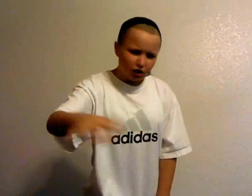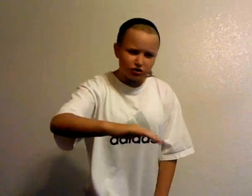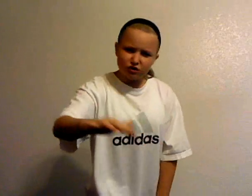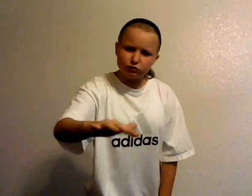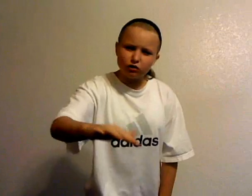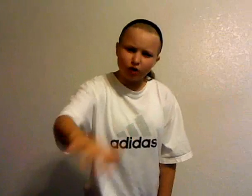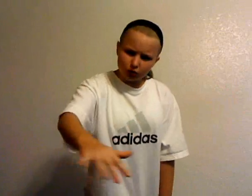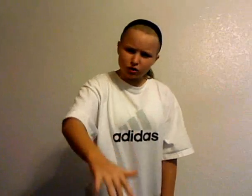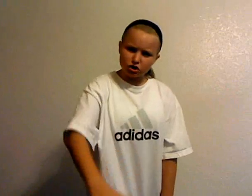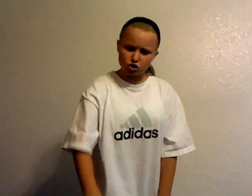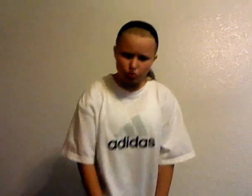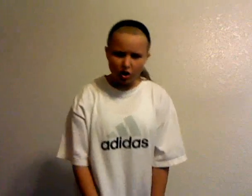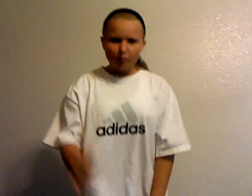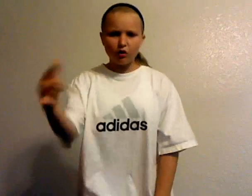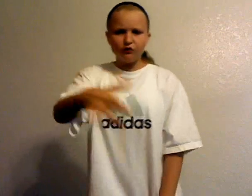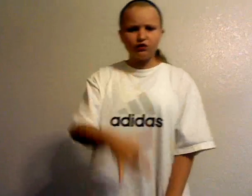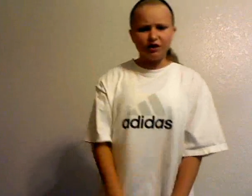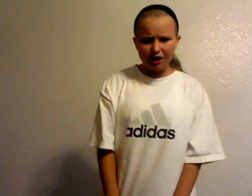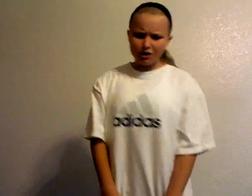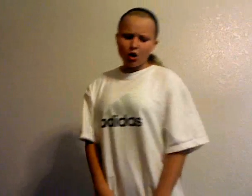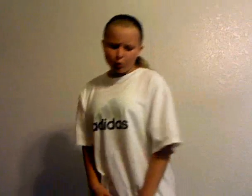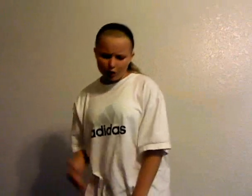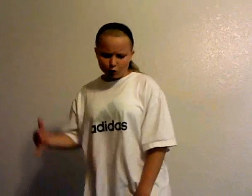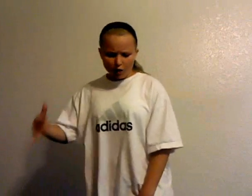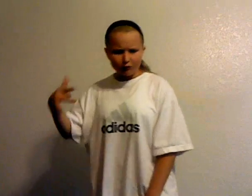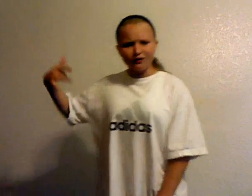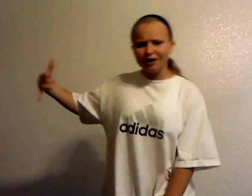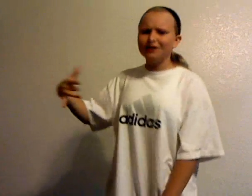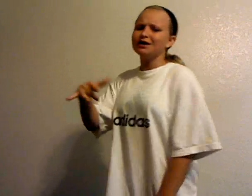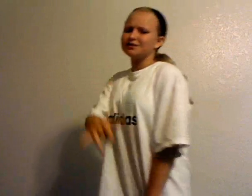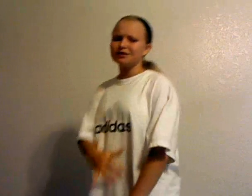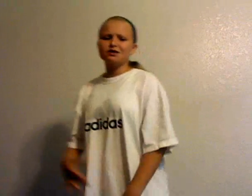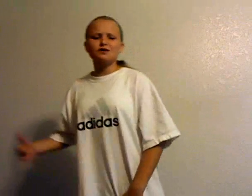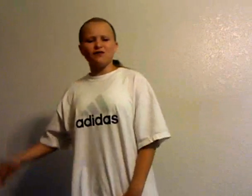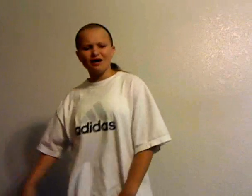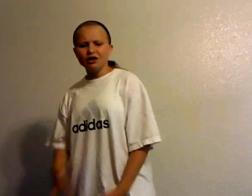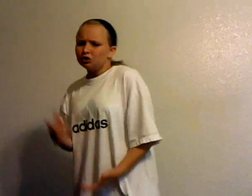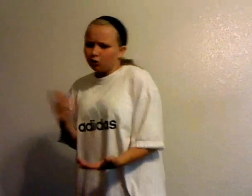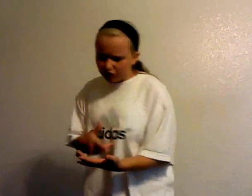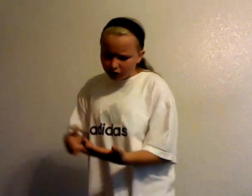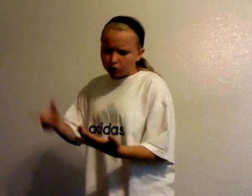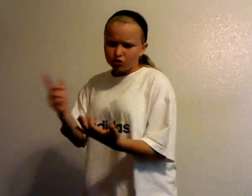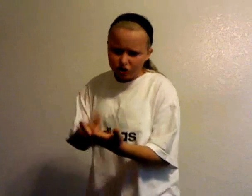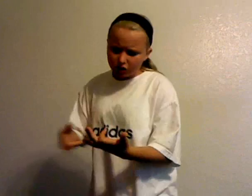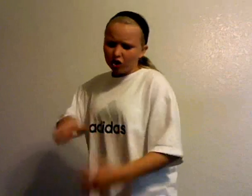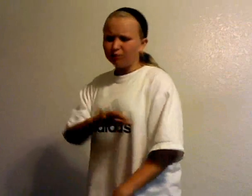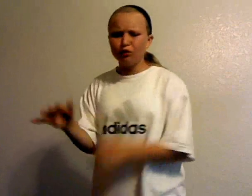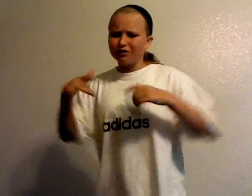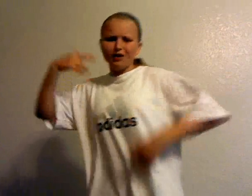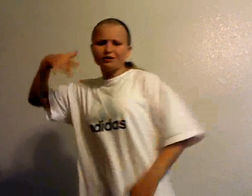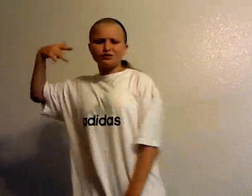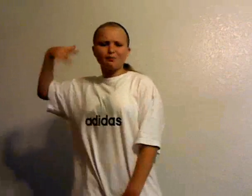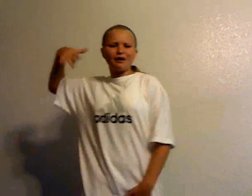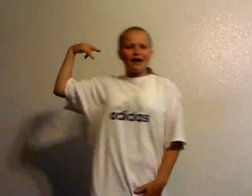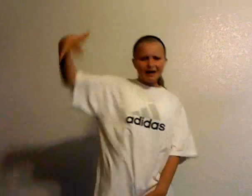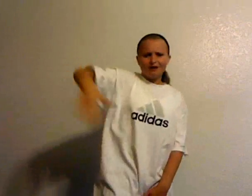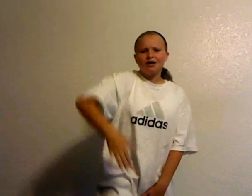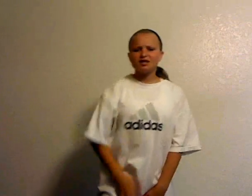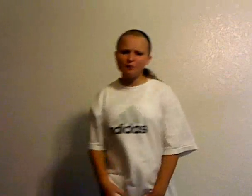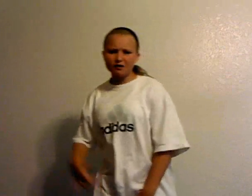You're able to know that it's true But if you're the guy who run the wrong with guns I think it's fun to kill, to steal, to blow guns Somebody hate, to